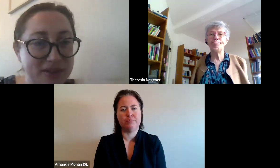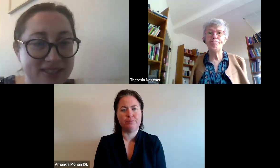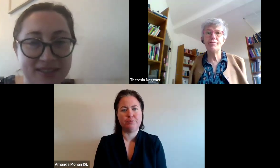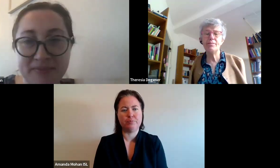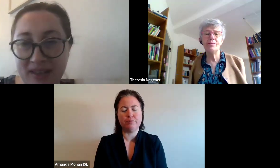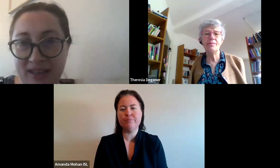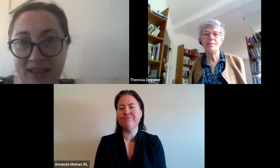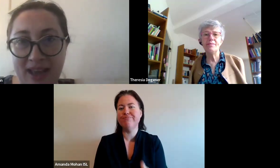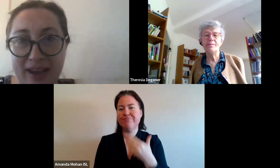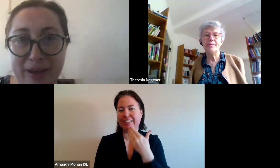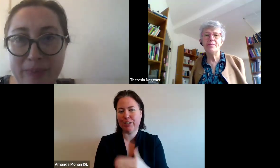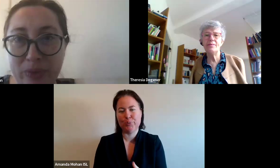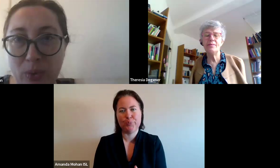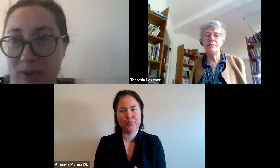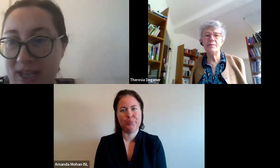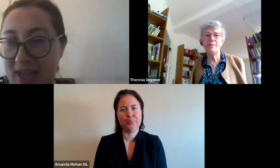Thanks, Theresia.